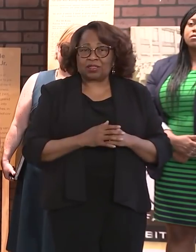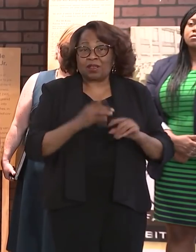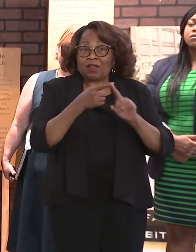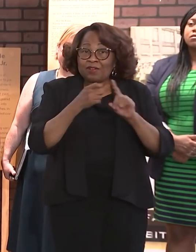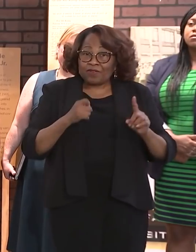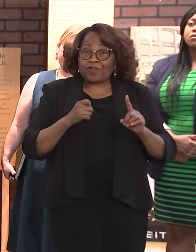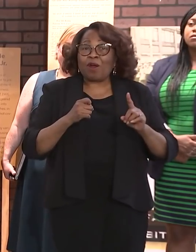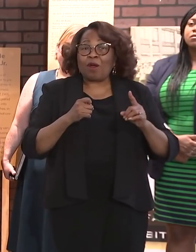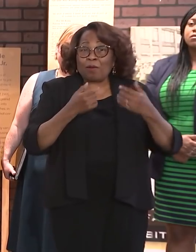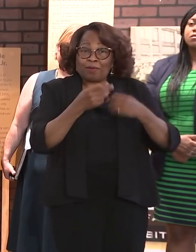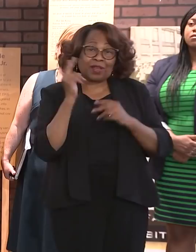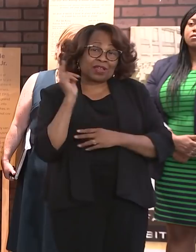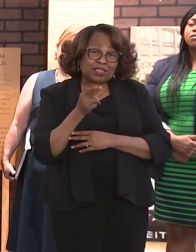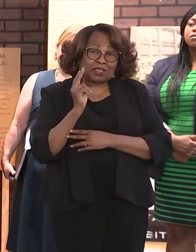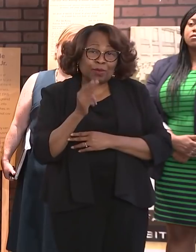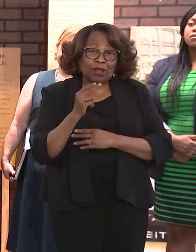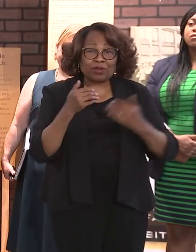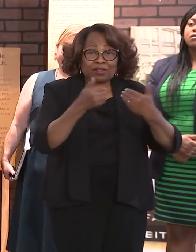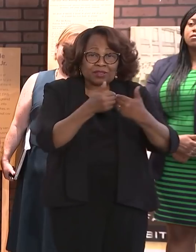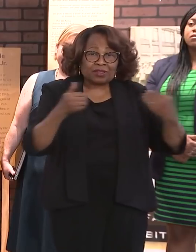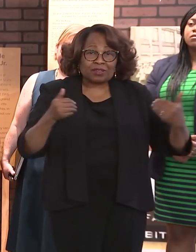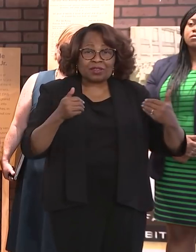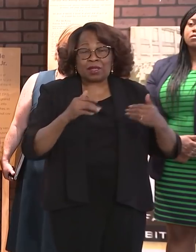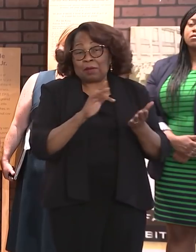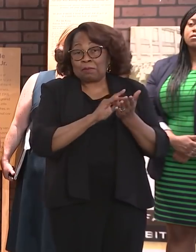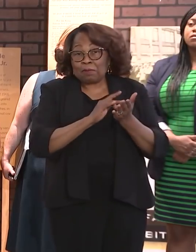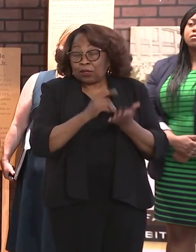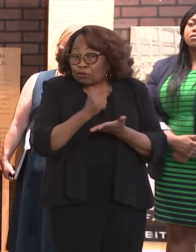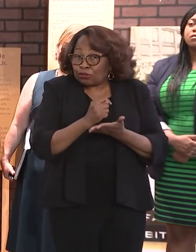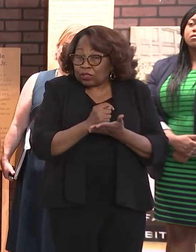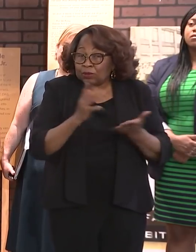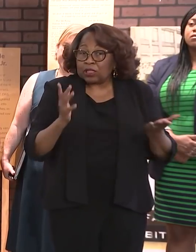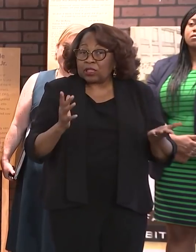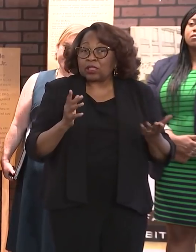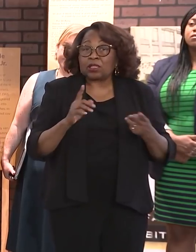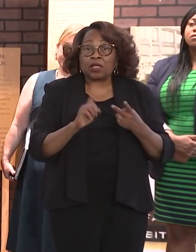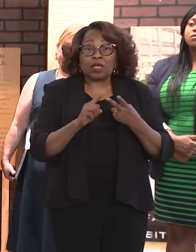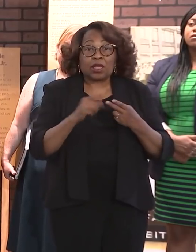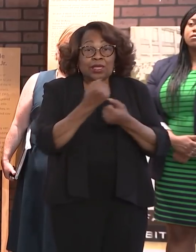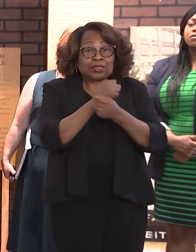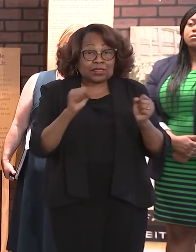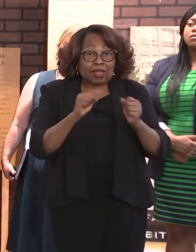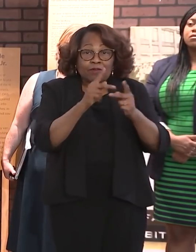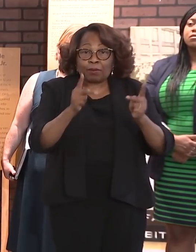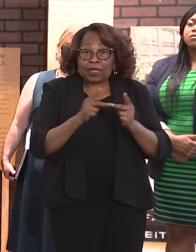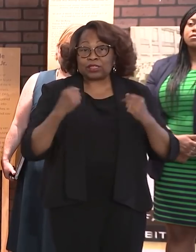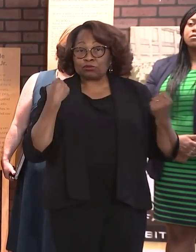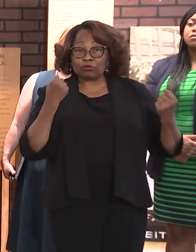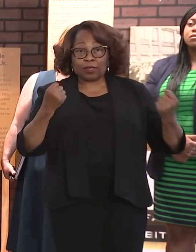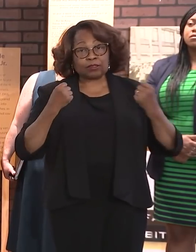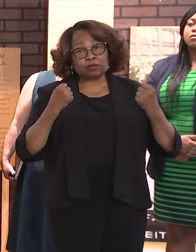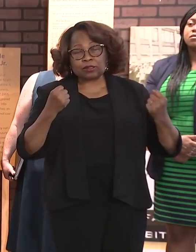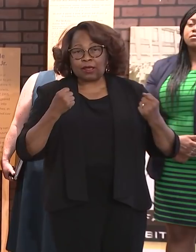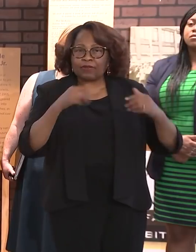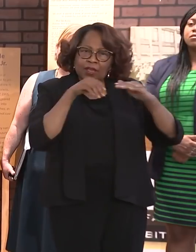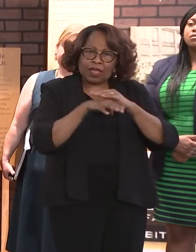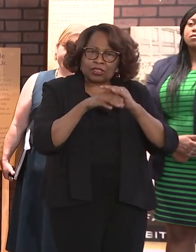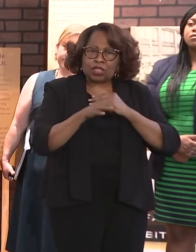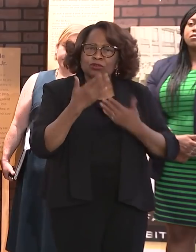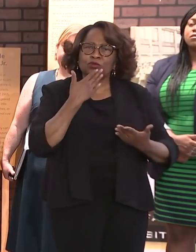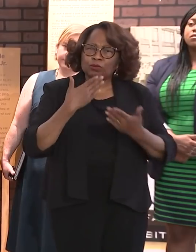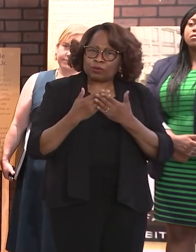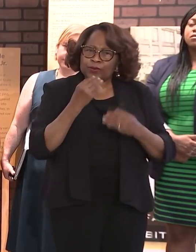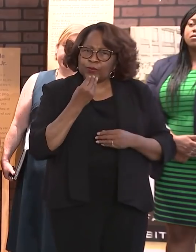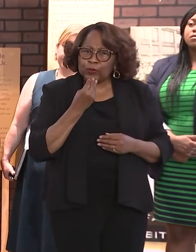of historic disparities in medical treatment, safe spaces to exercise, access to nutritious